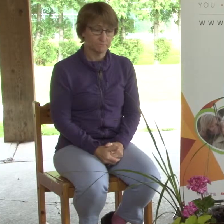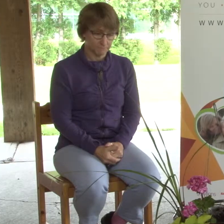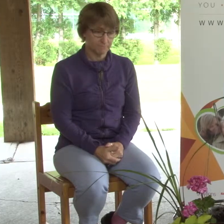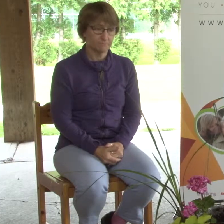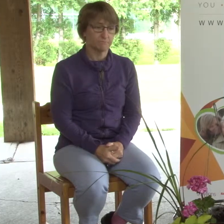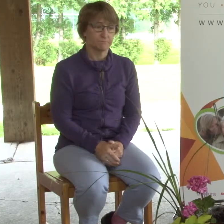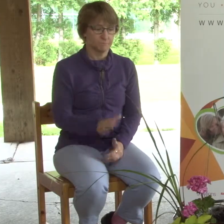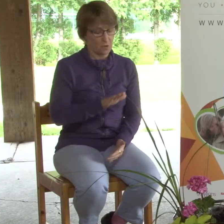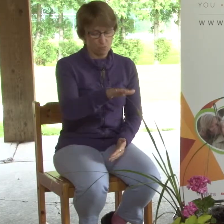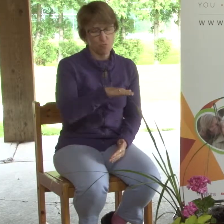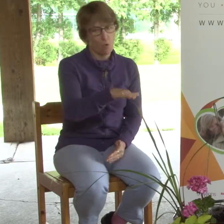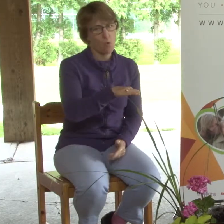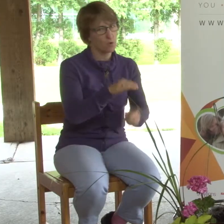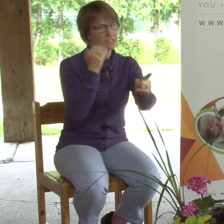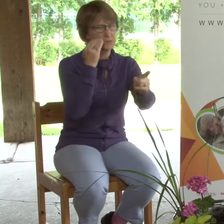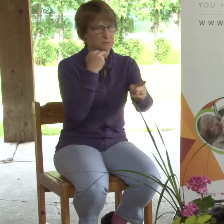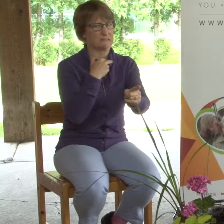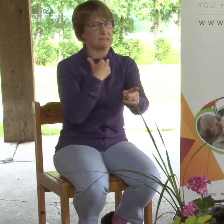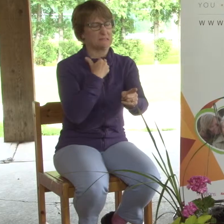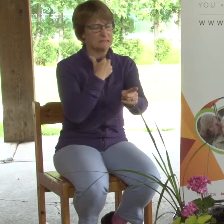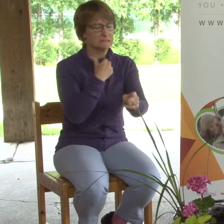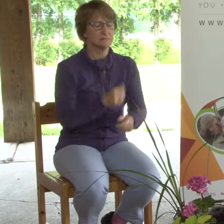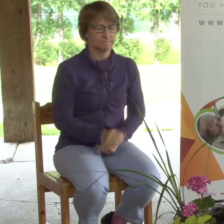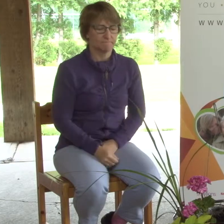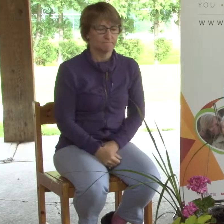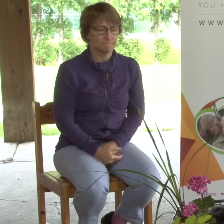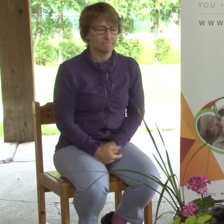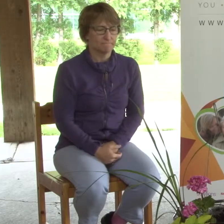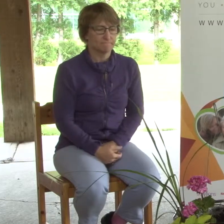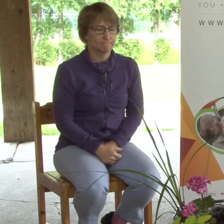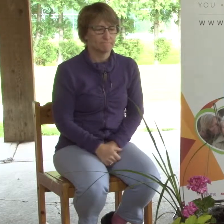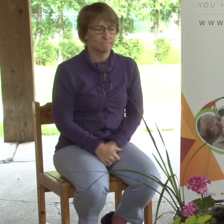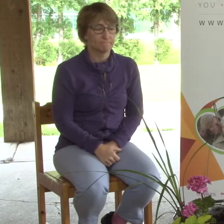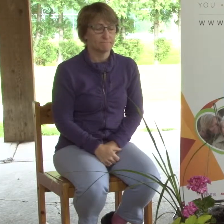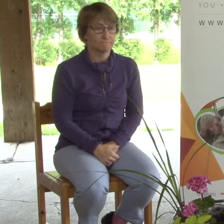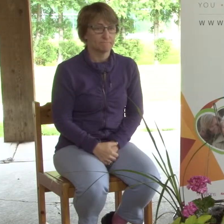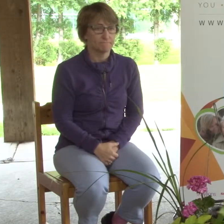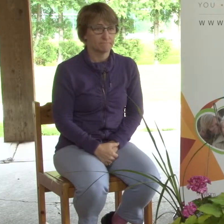And I'm going to roll it because I know this one is going to be right into the container.